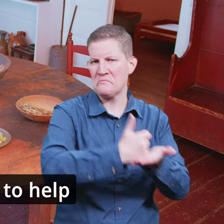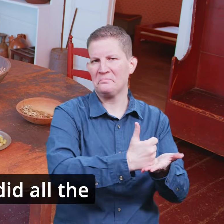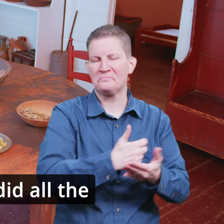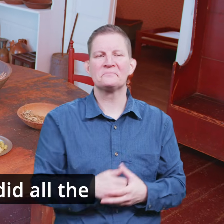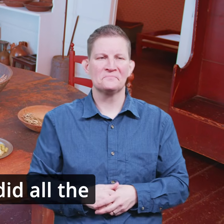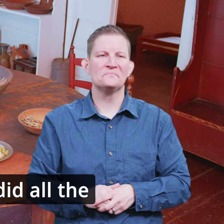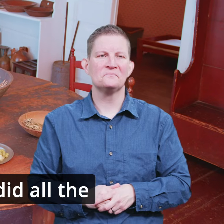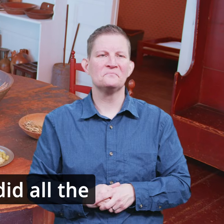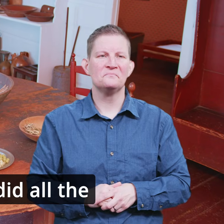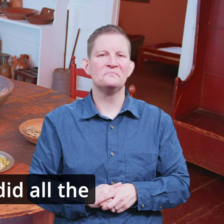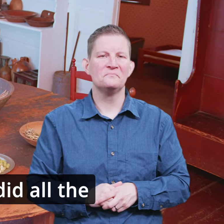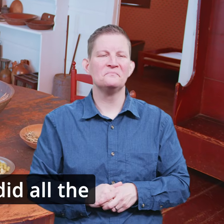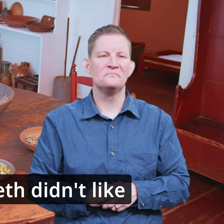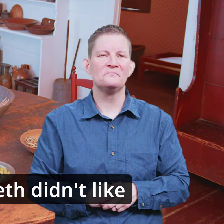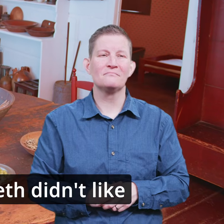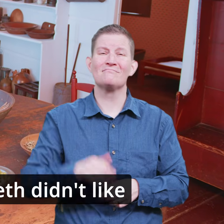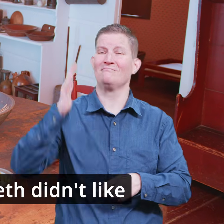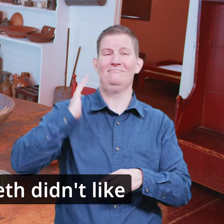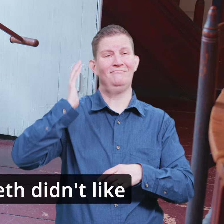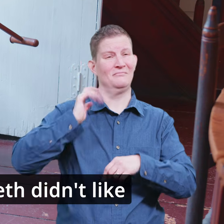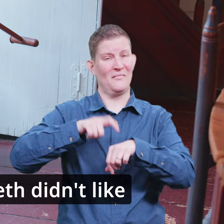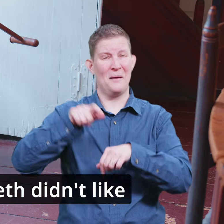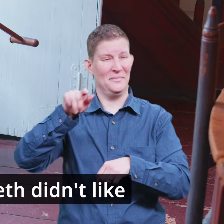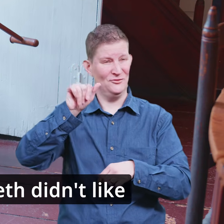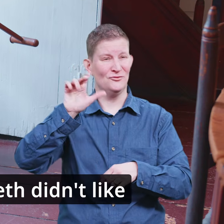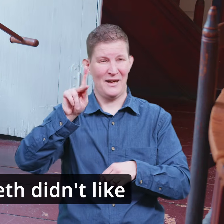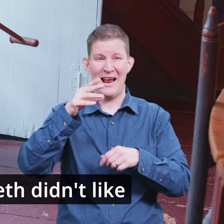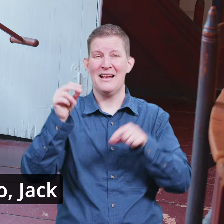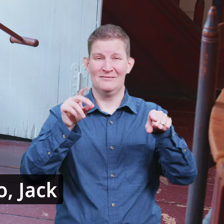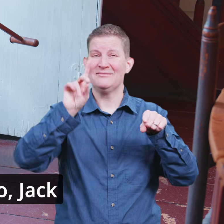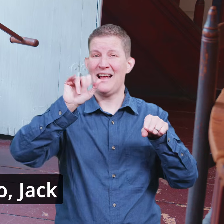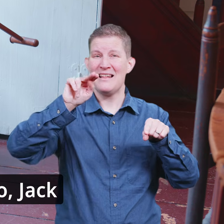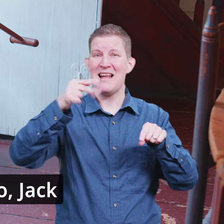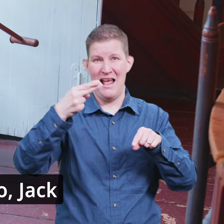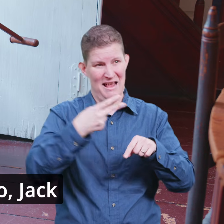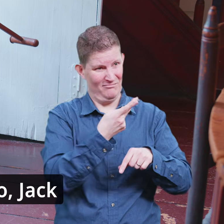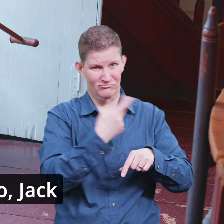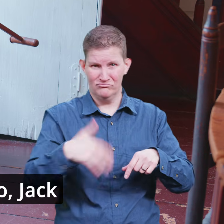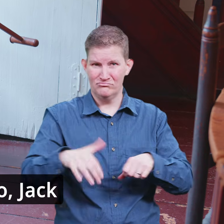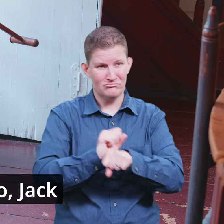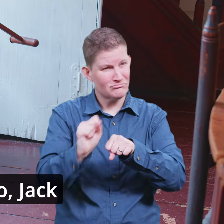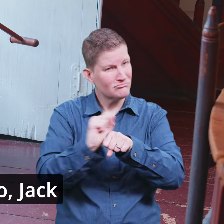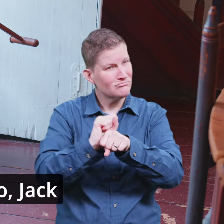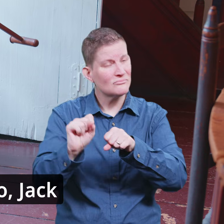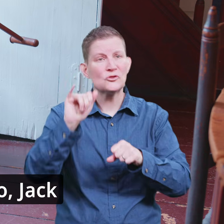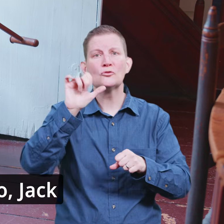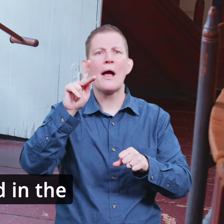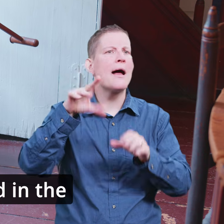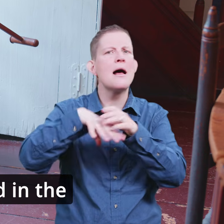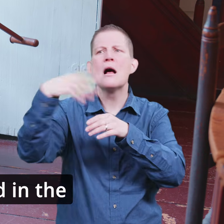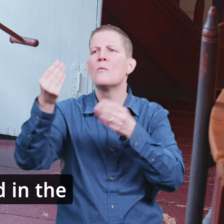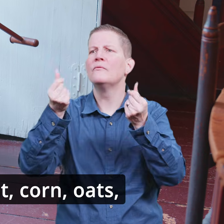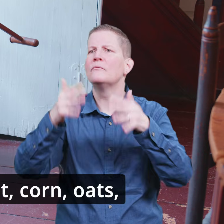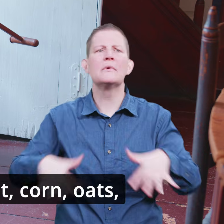slaves to help her. Jack and Dinah did all the hard or dirty jobs Elizabeth didn't like to do herself. Also, Jack